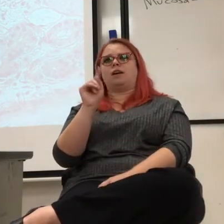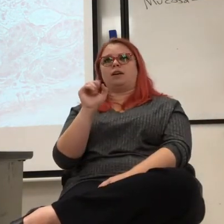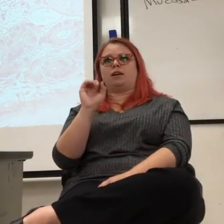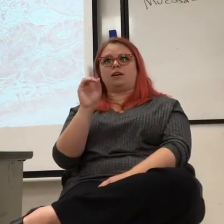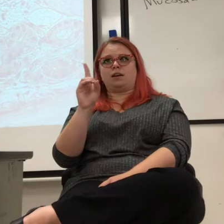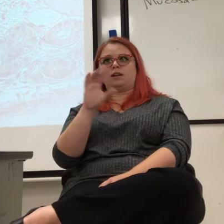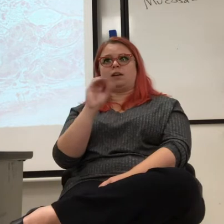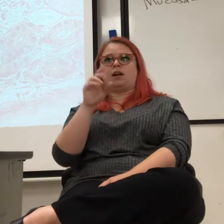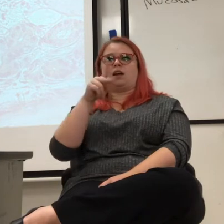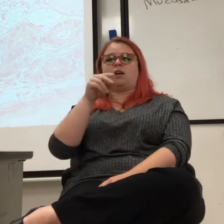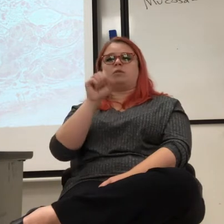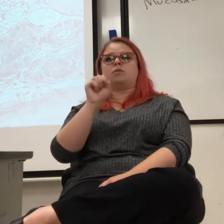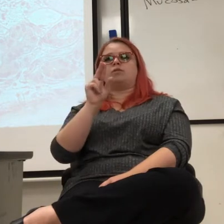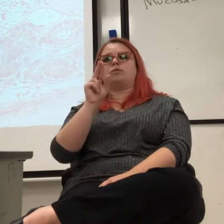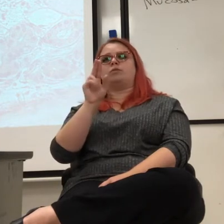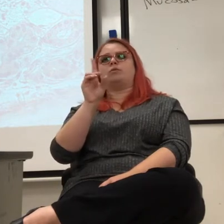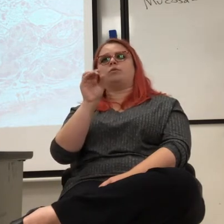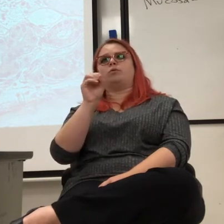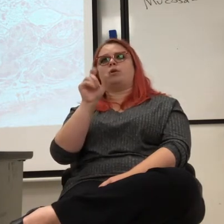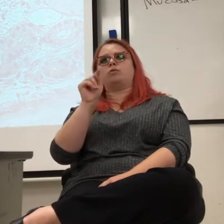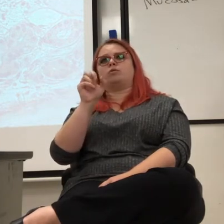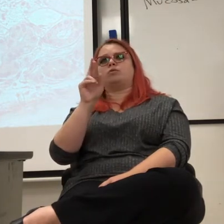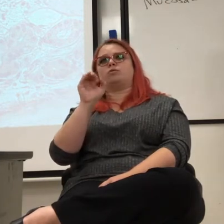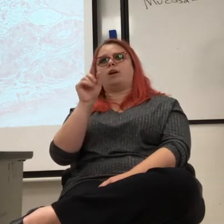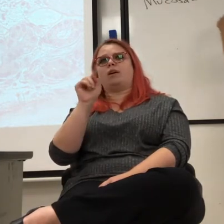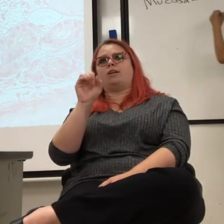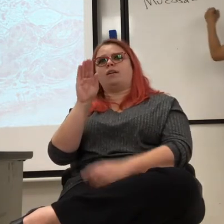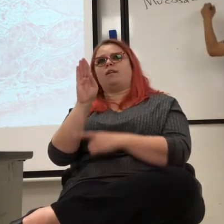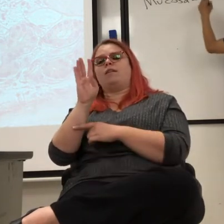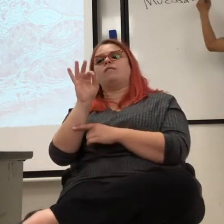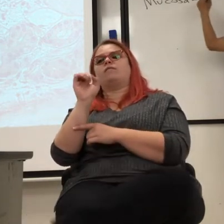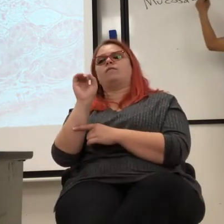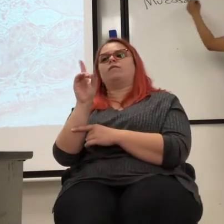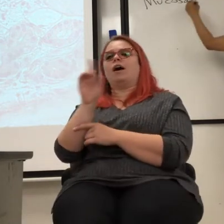pseudostratified columnar epithelial tissue with goblet cells.